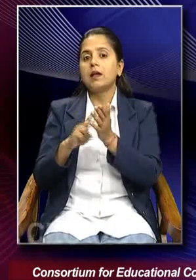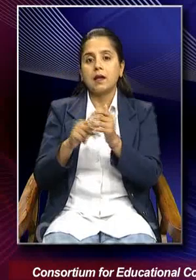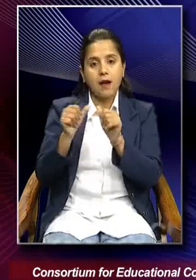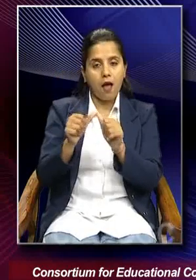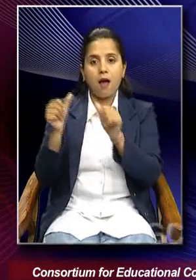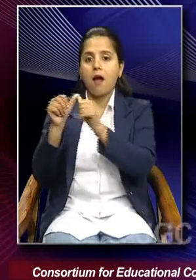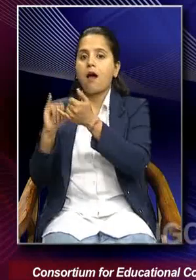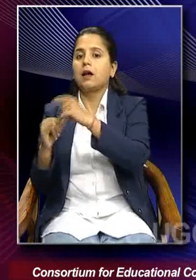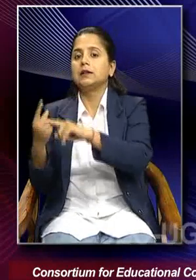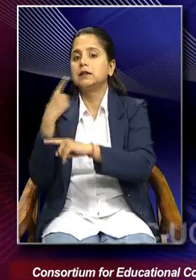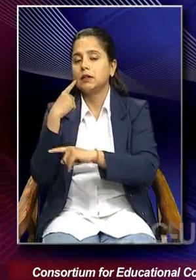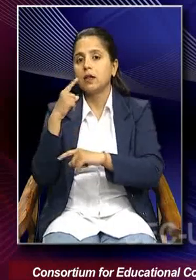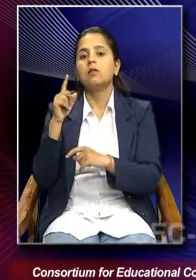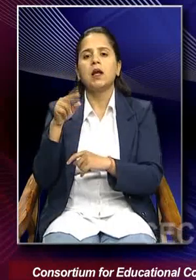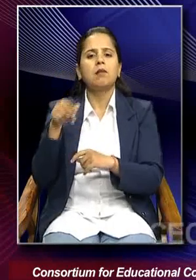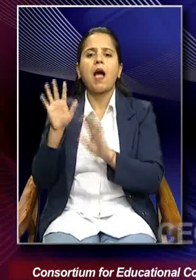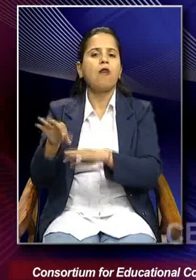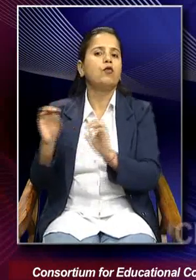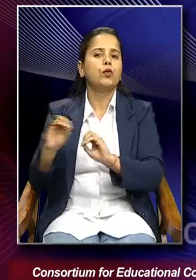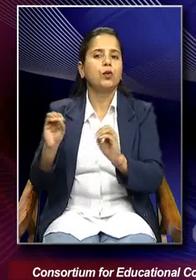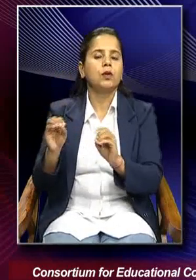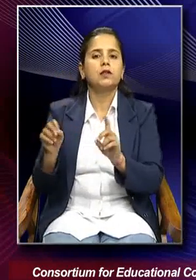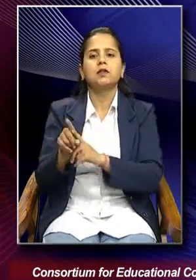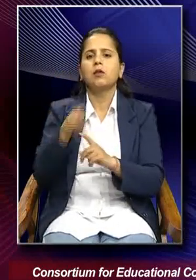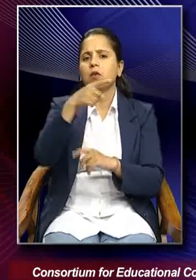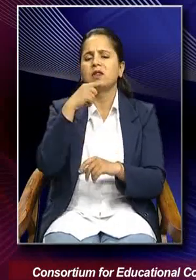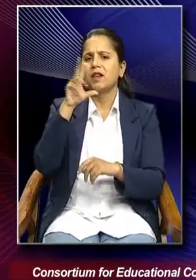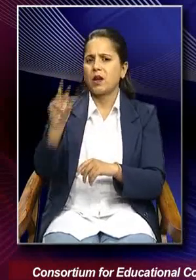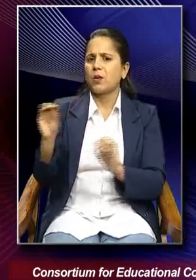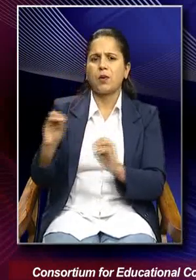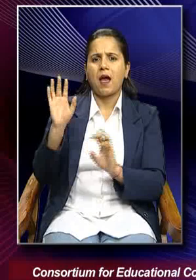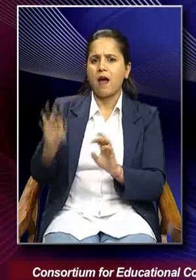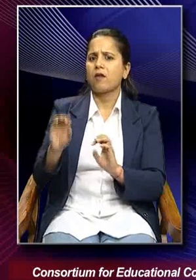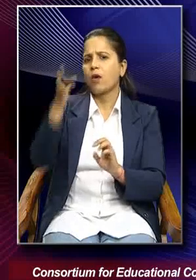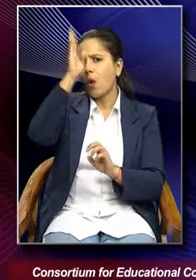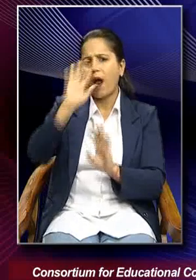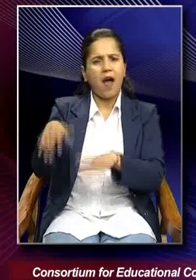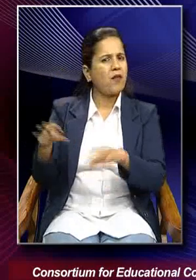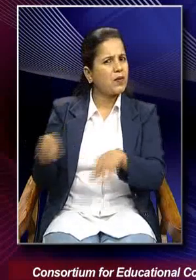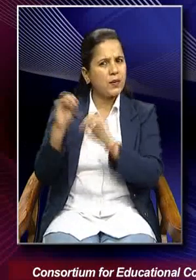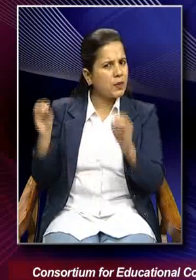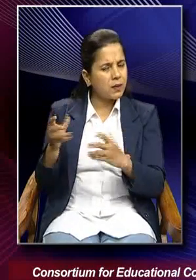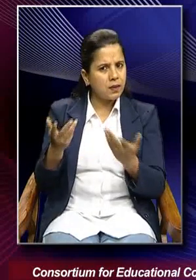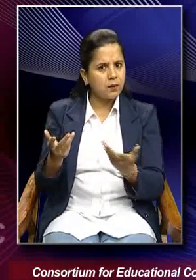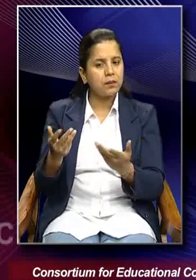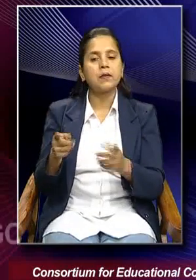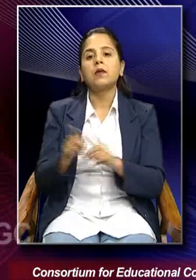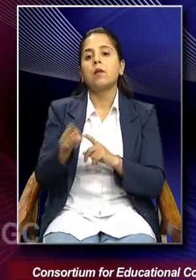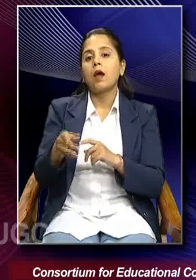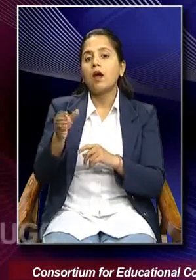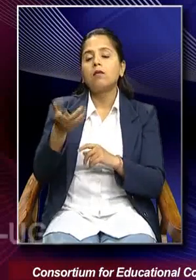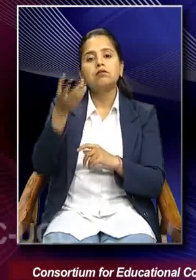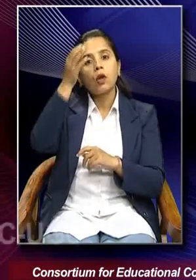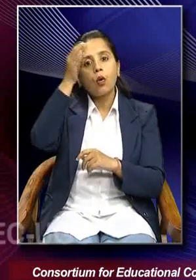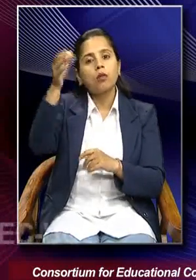asti, that means not existing. So, you are denying the existence of God. And from the context of